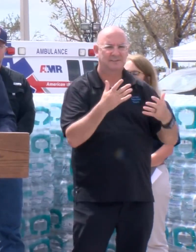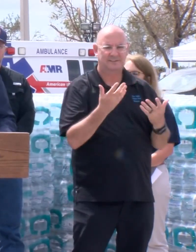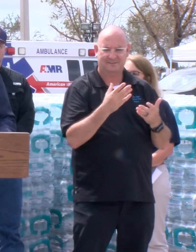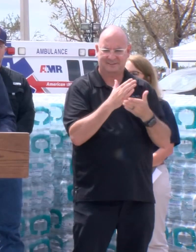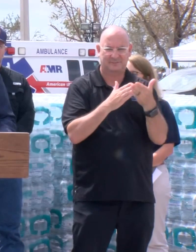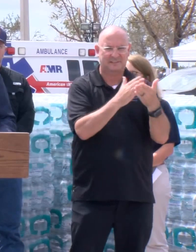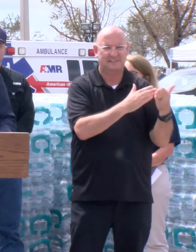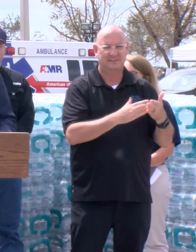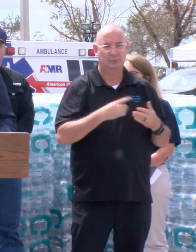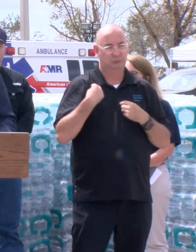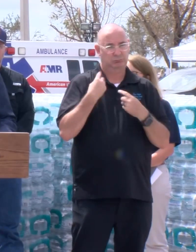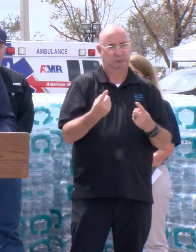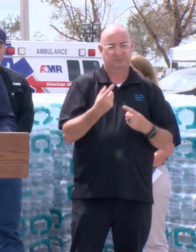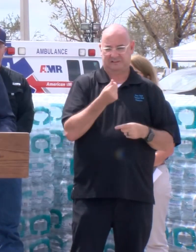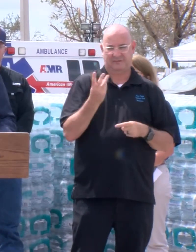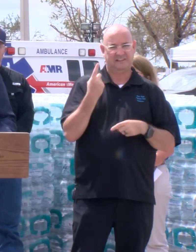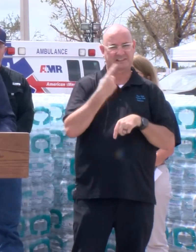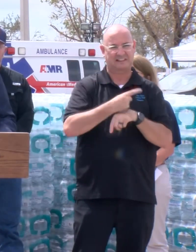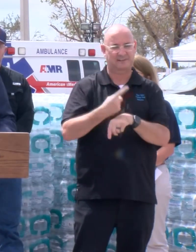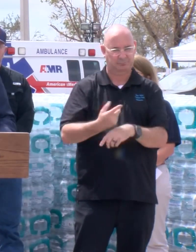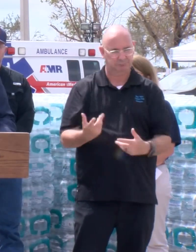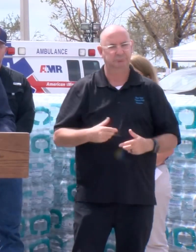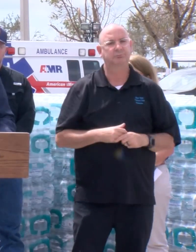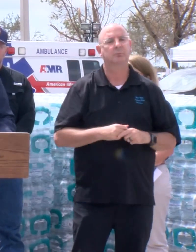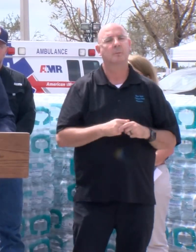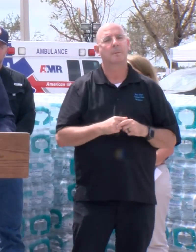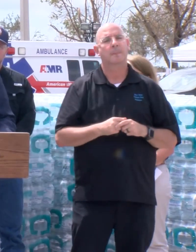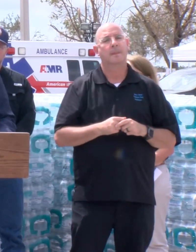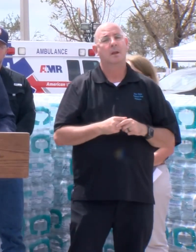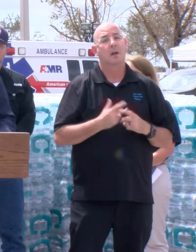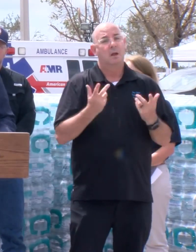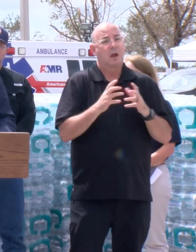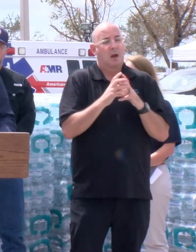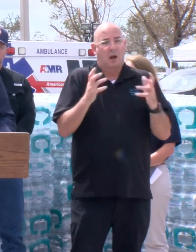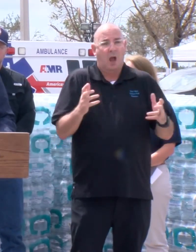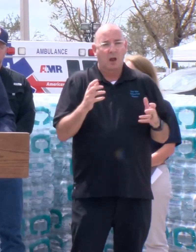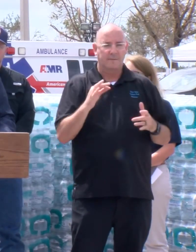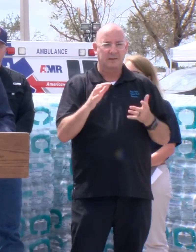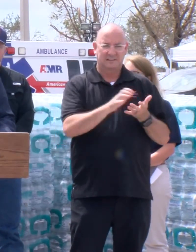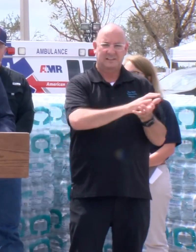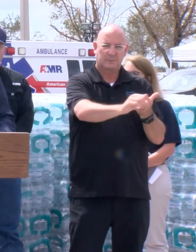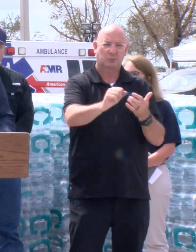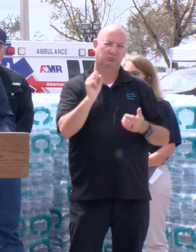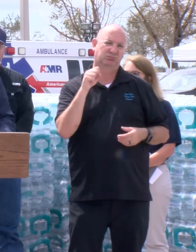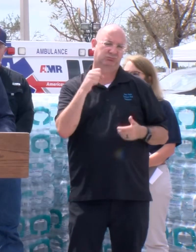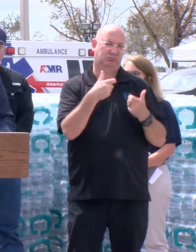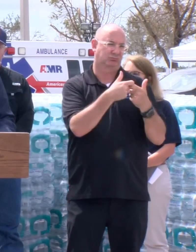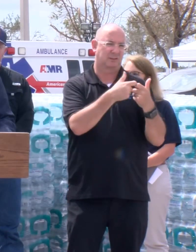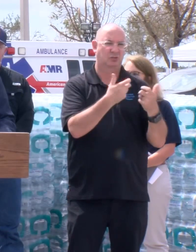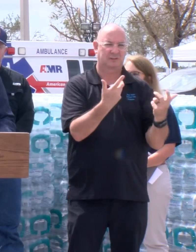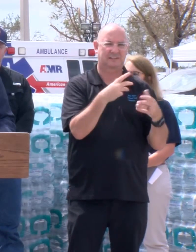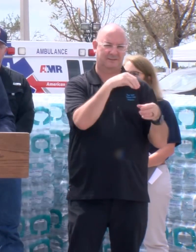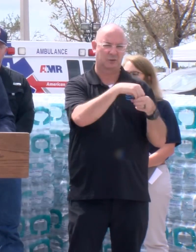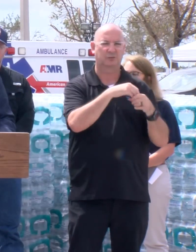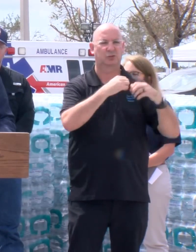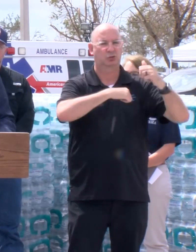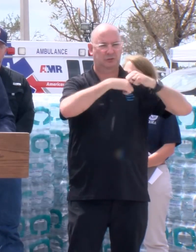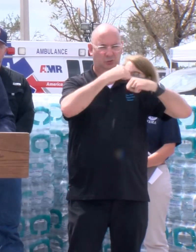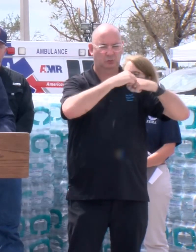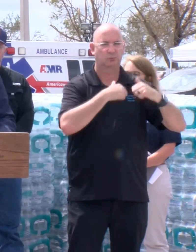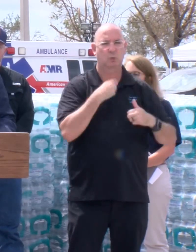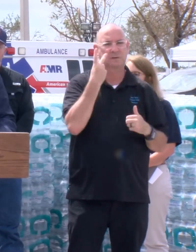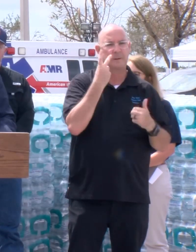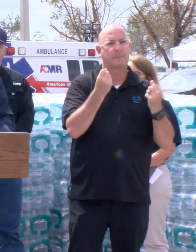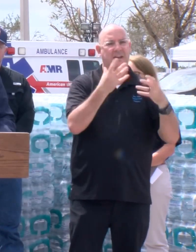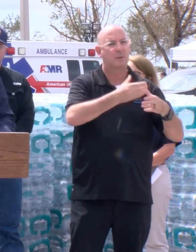days. Really extensive damage to the utility infrastructure. I saw massive numbers of utility poles snapped in